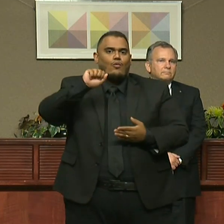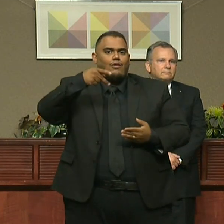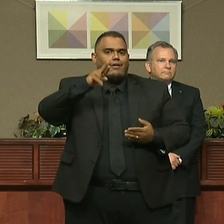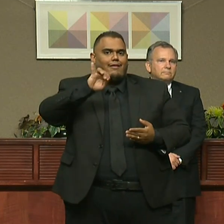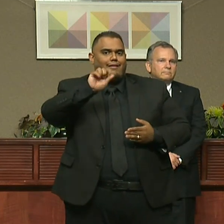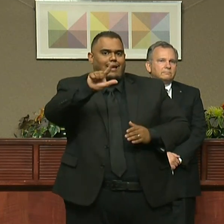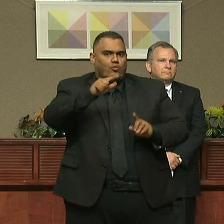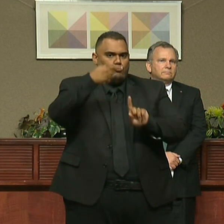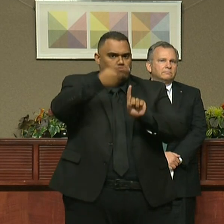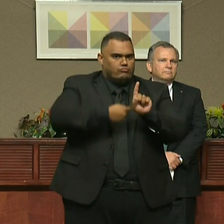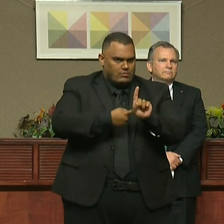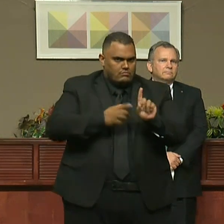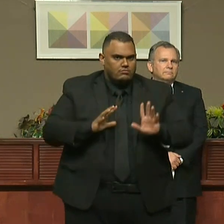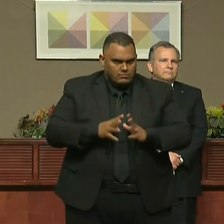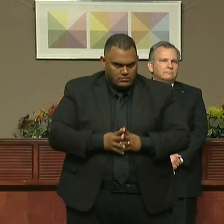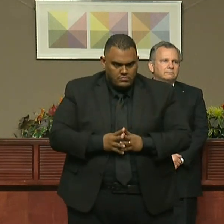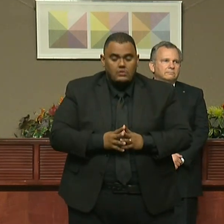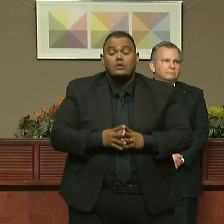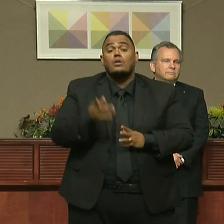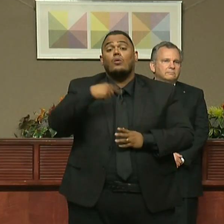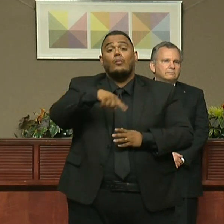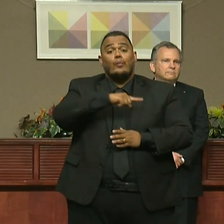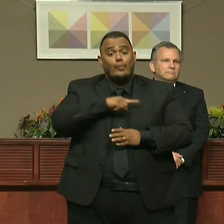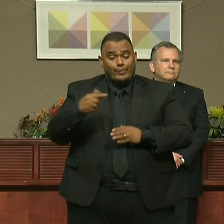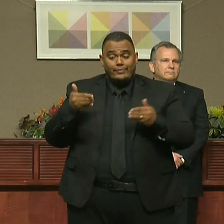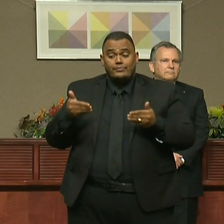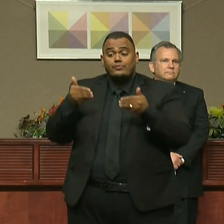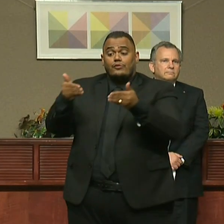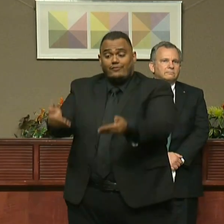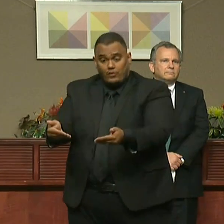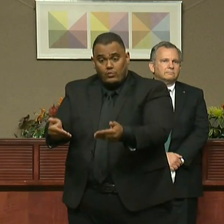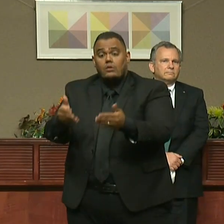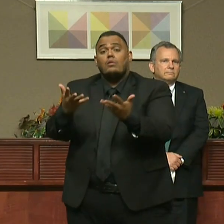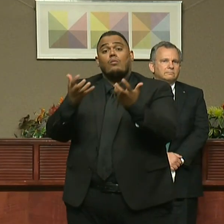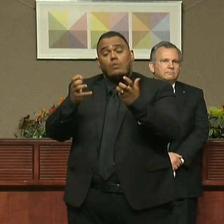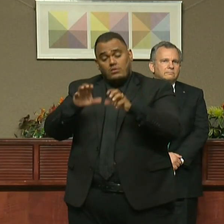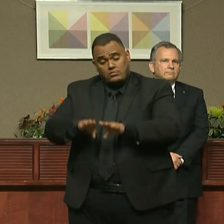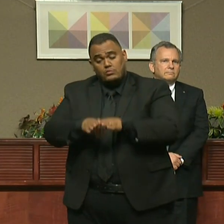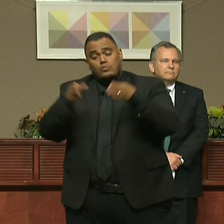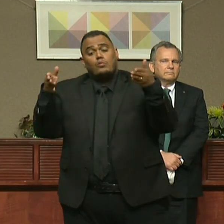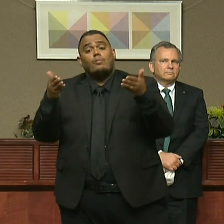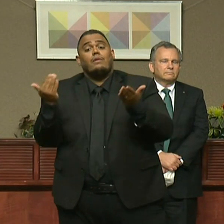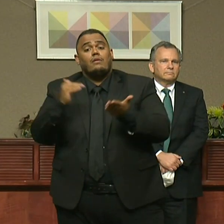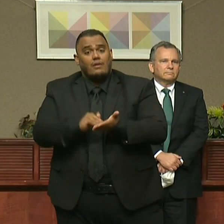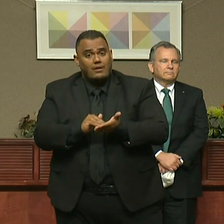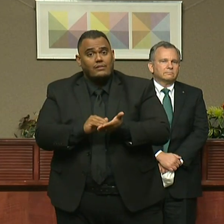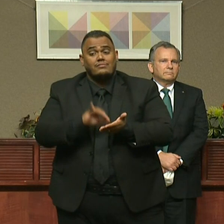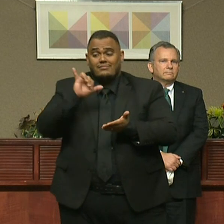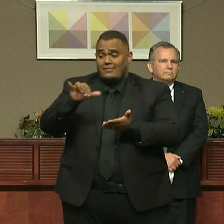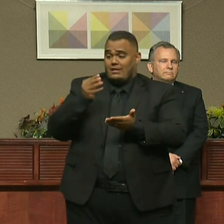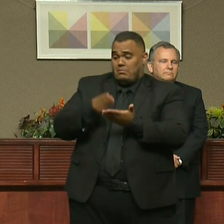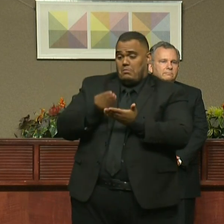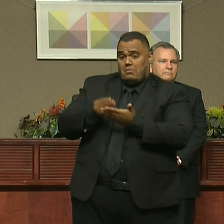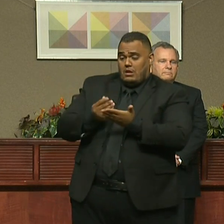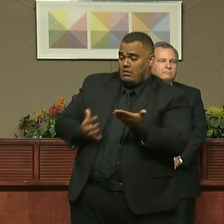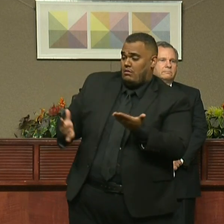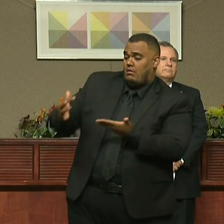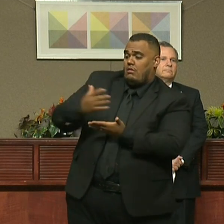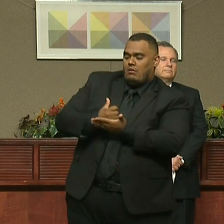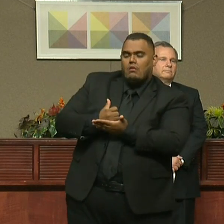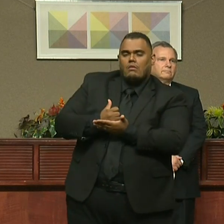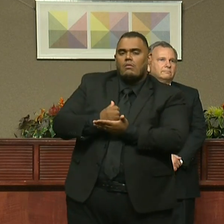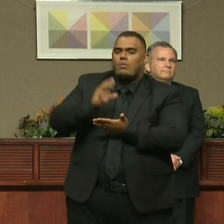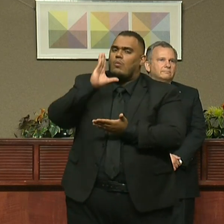forward, as we reopen, it is our belief that those revenues will recover. They will